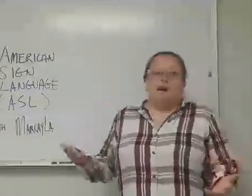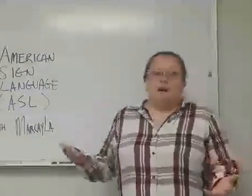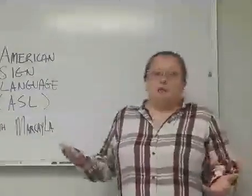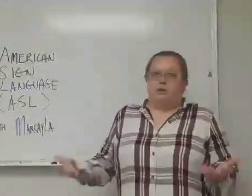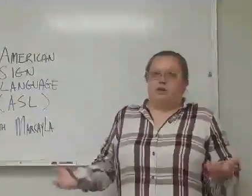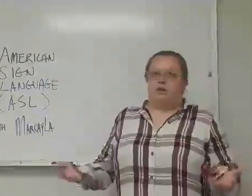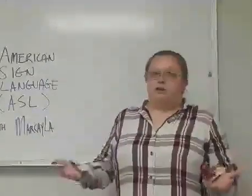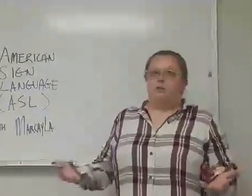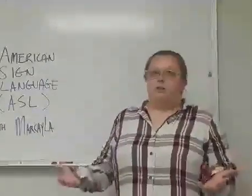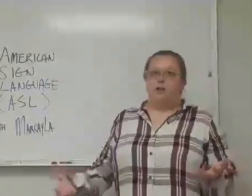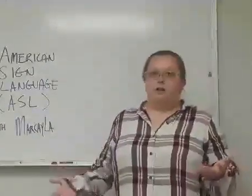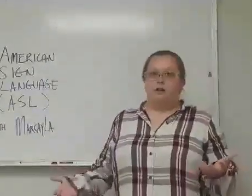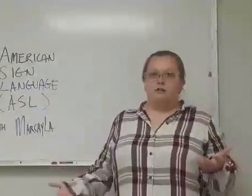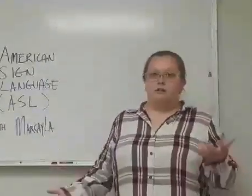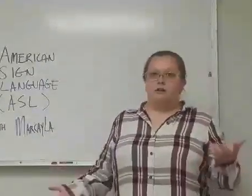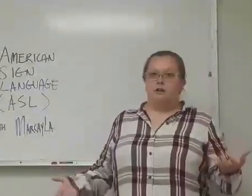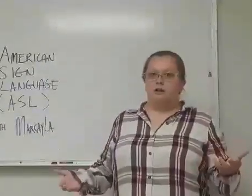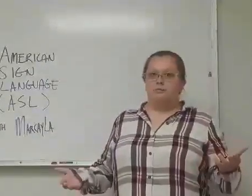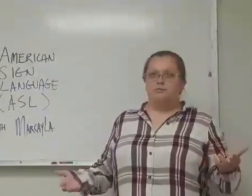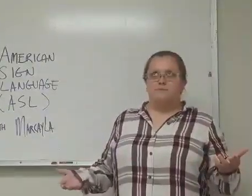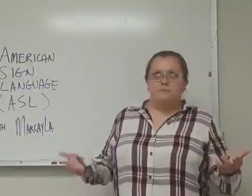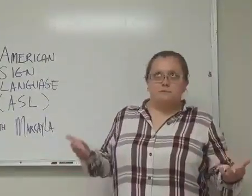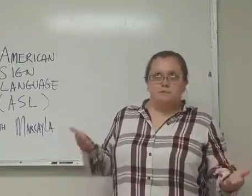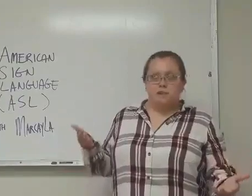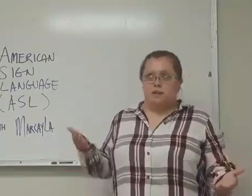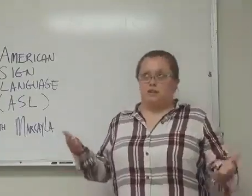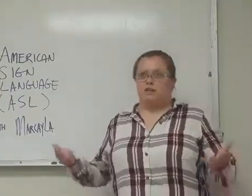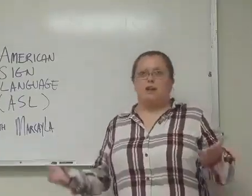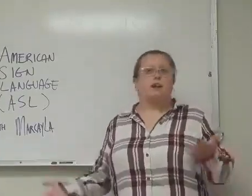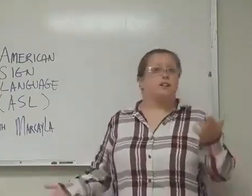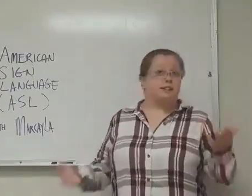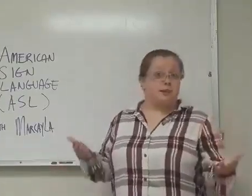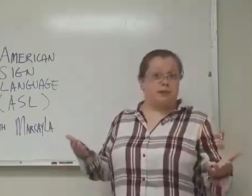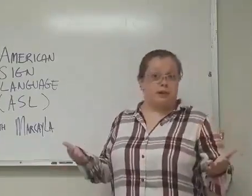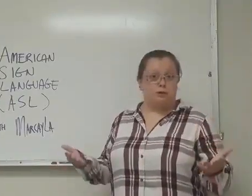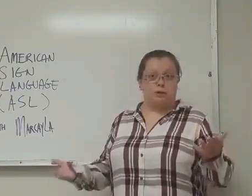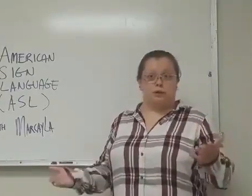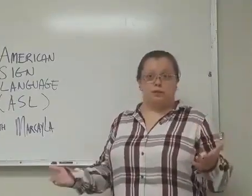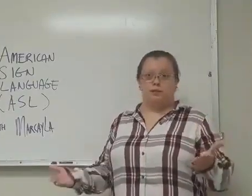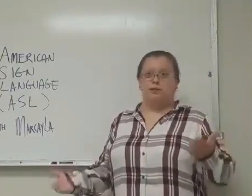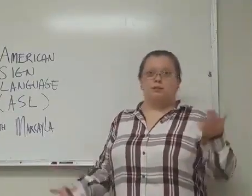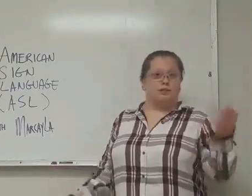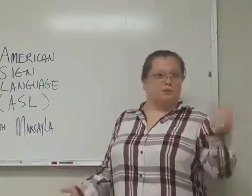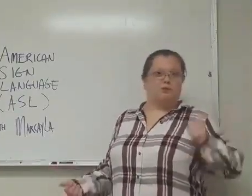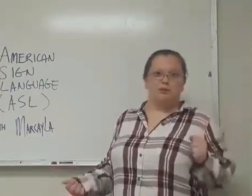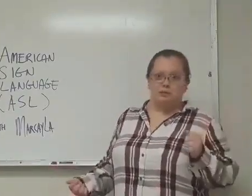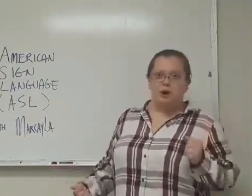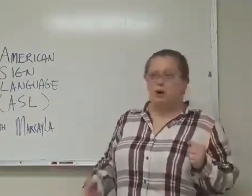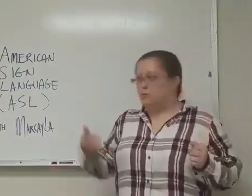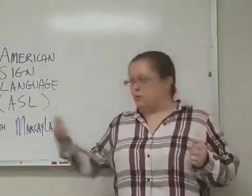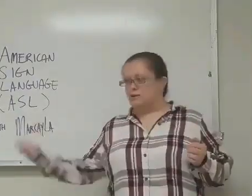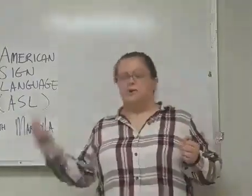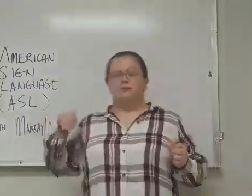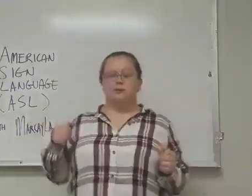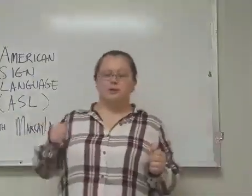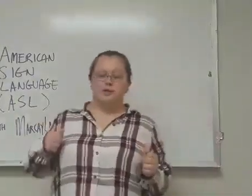sign, but I mean, it's kind of the same thing. Whereas some people say pop, whereas some people say